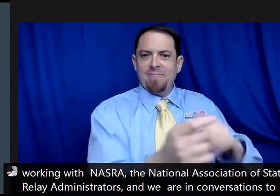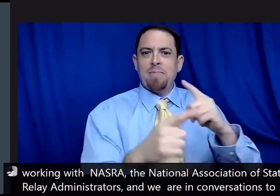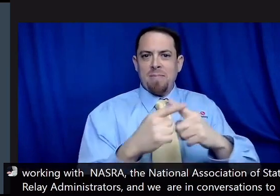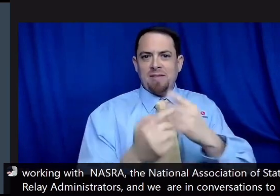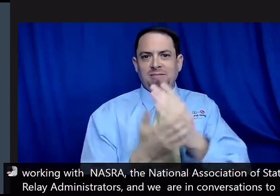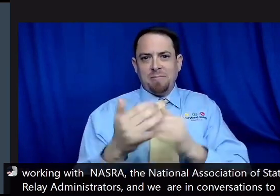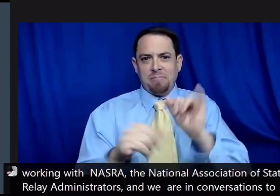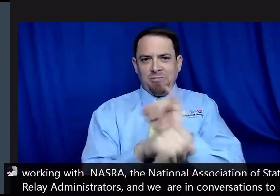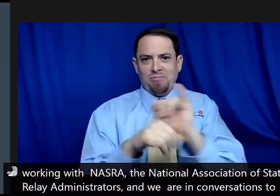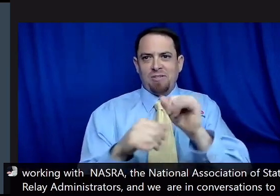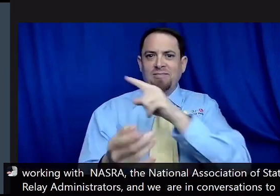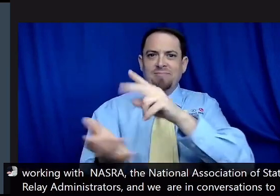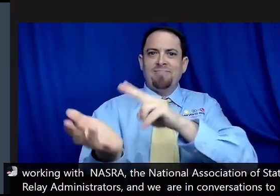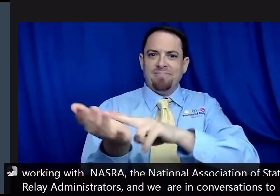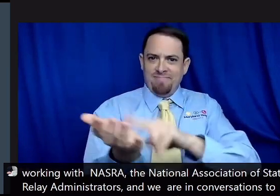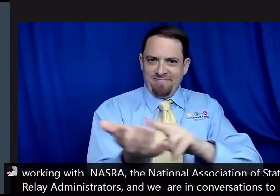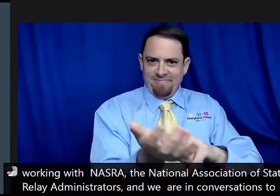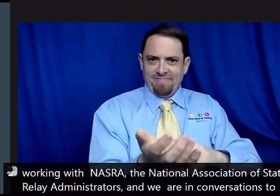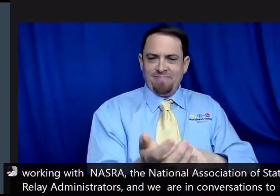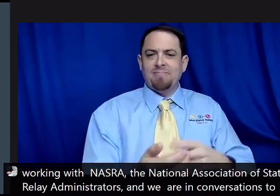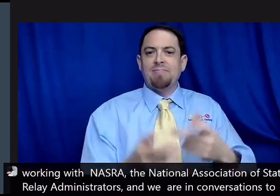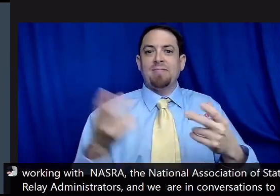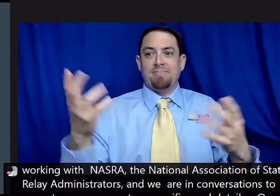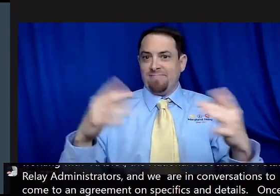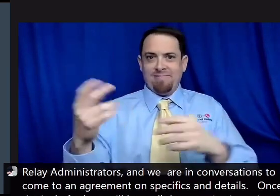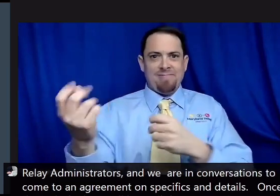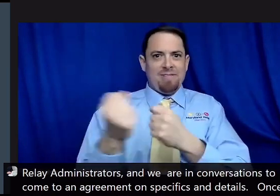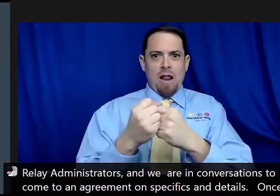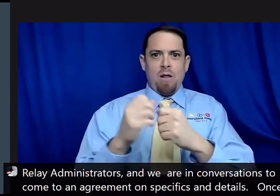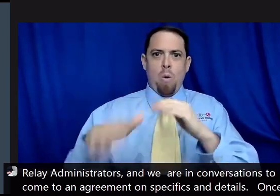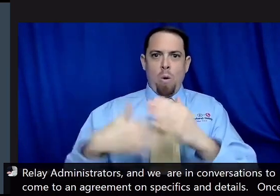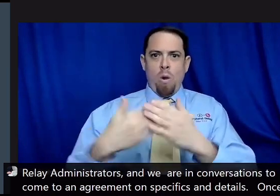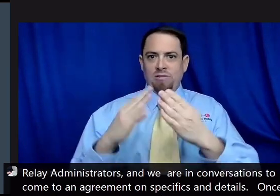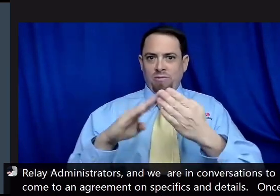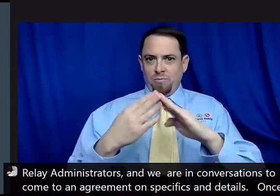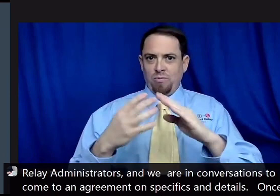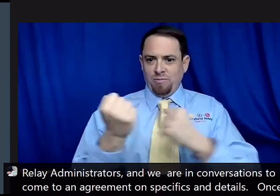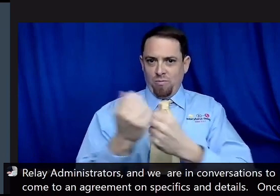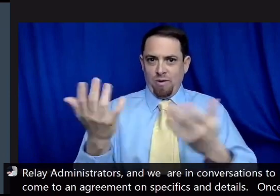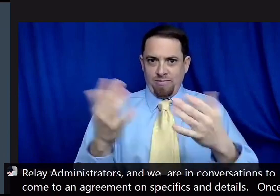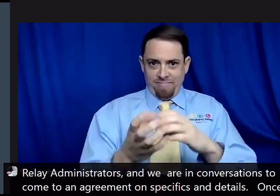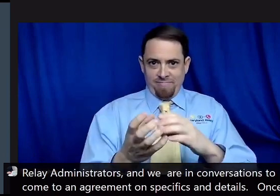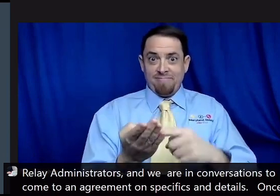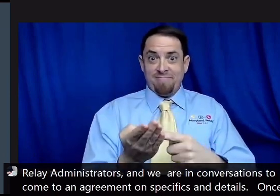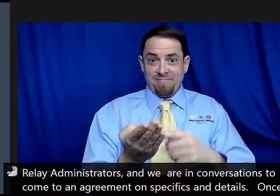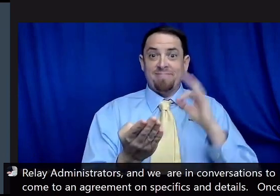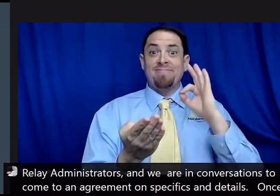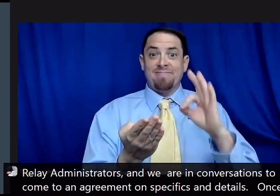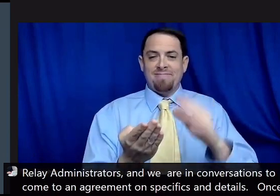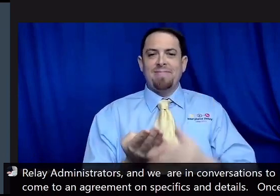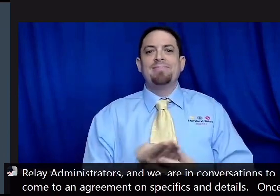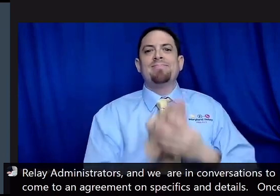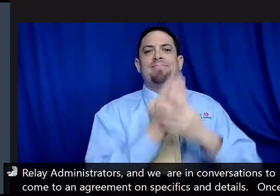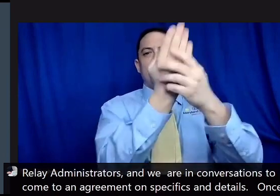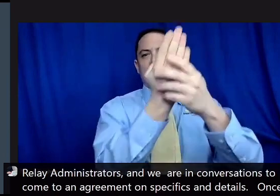the organizations sign off on that in form of, and as well as industry leaders, in the form of a letter